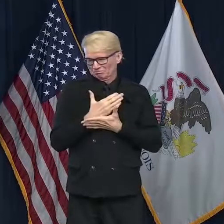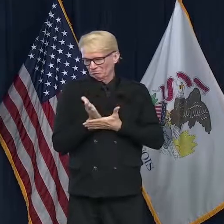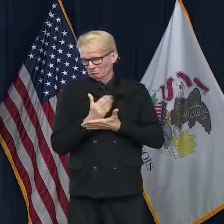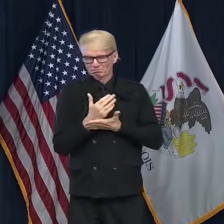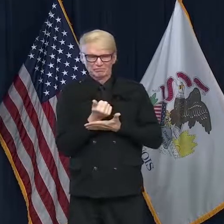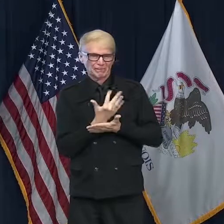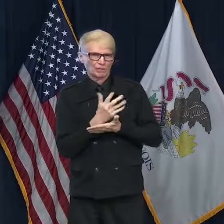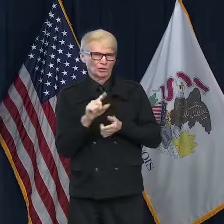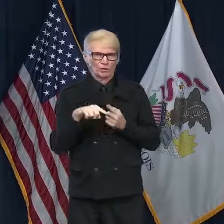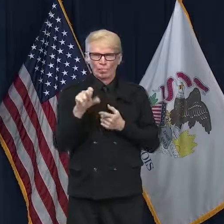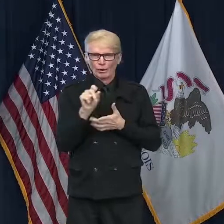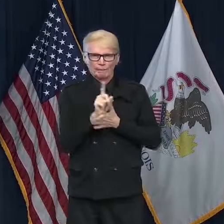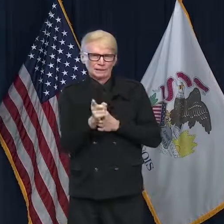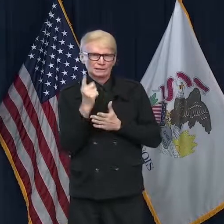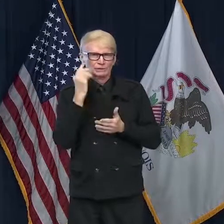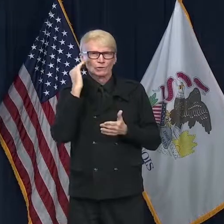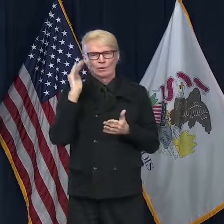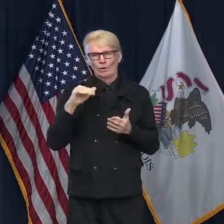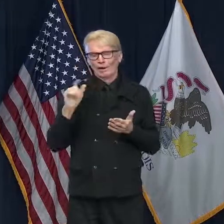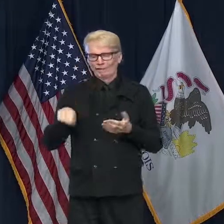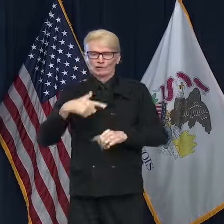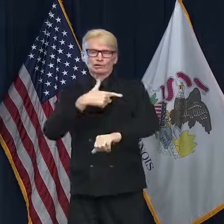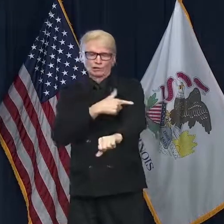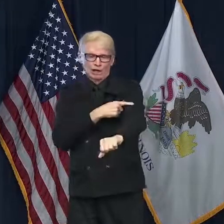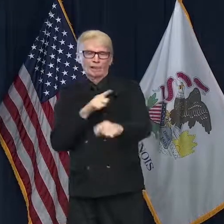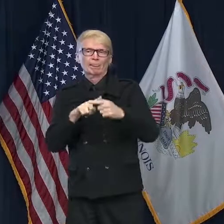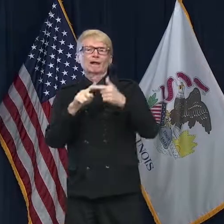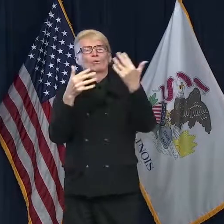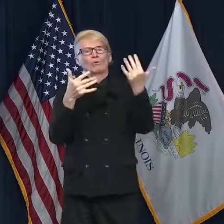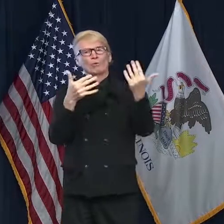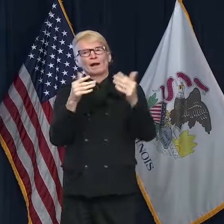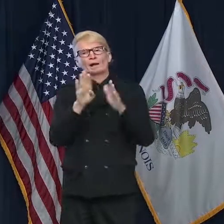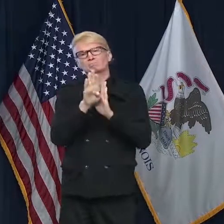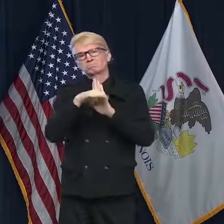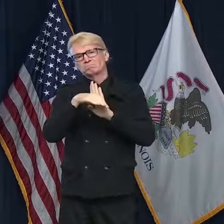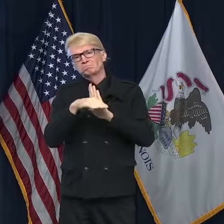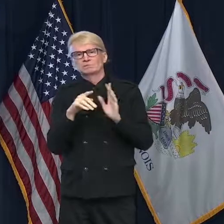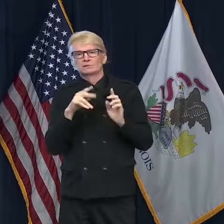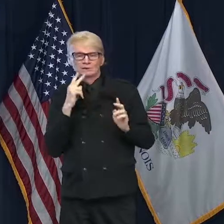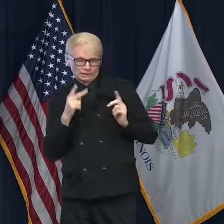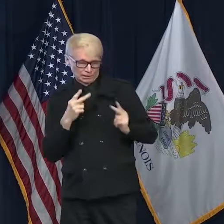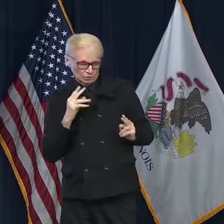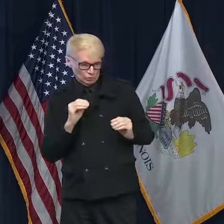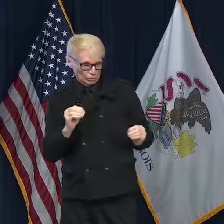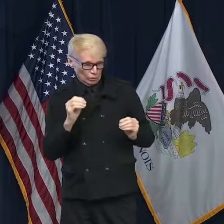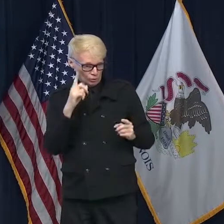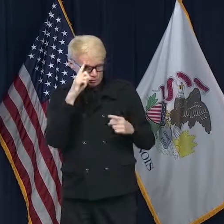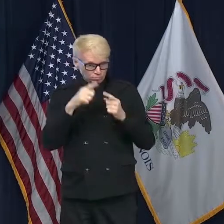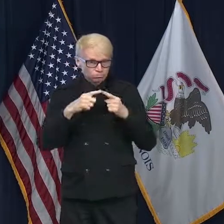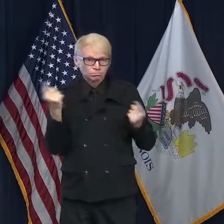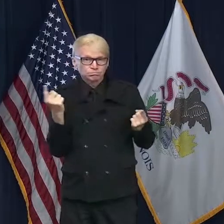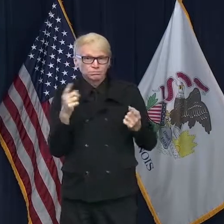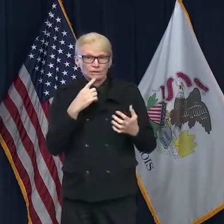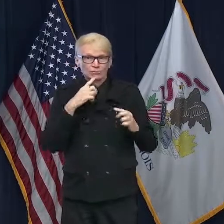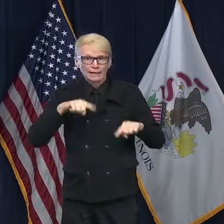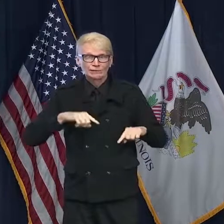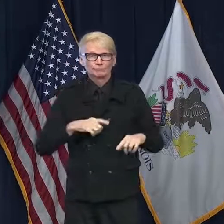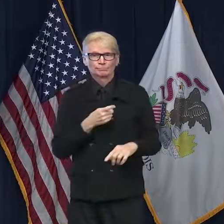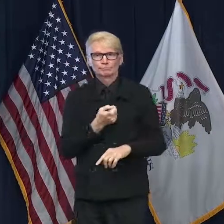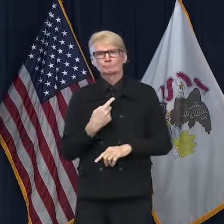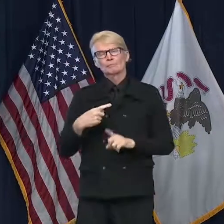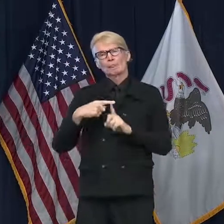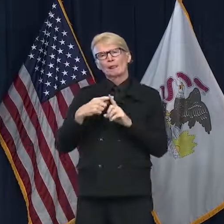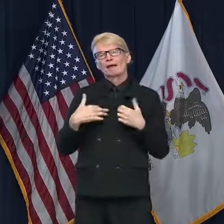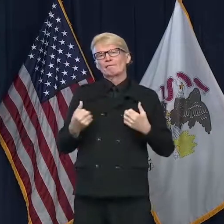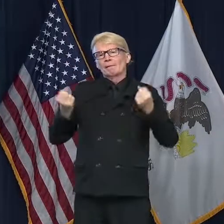30 minutes, because you have to be observed after you get it for about 15 minutes. So you tweeted out about the metrics changing and that there's multiple healthcare